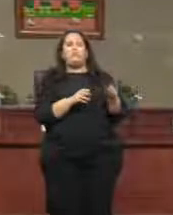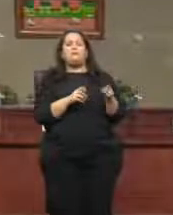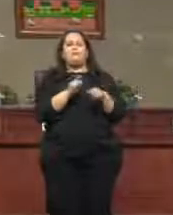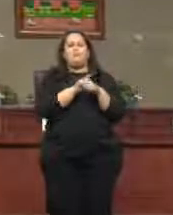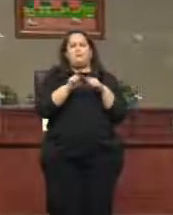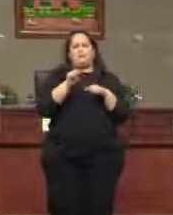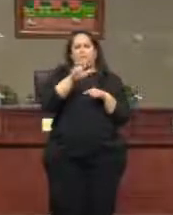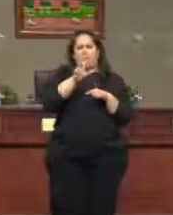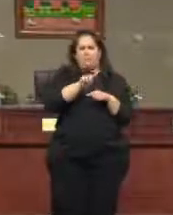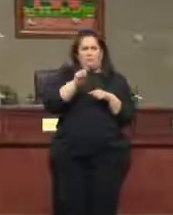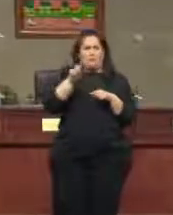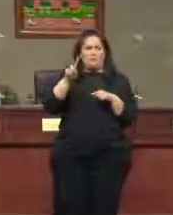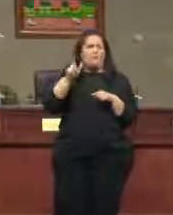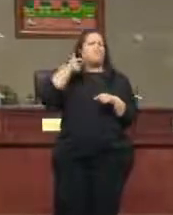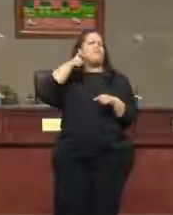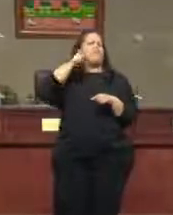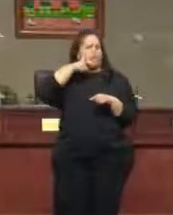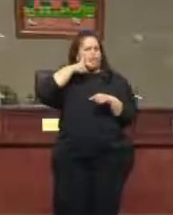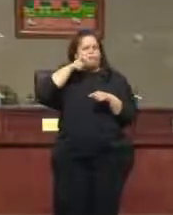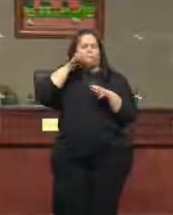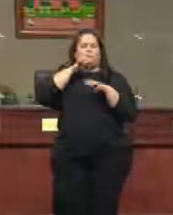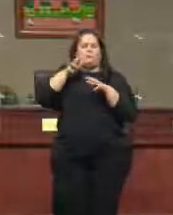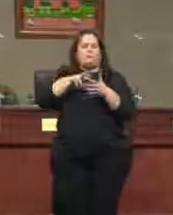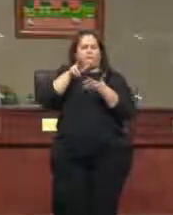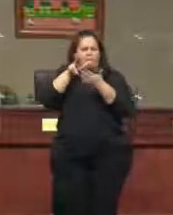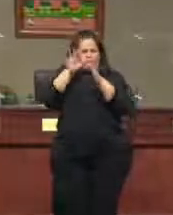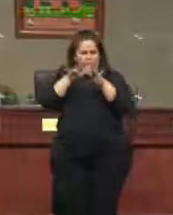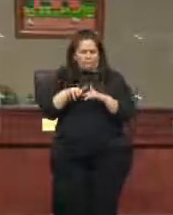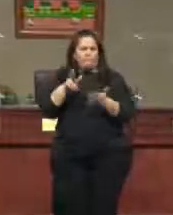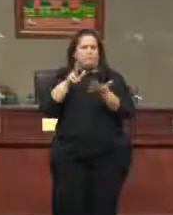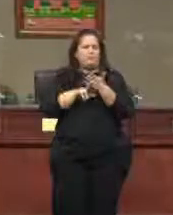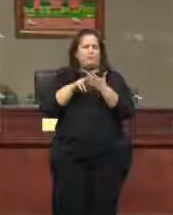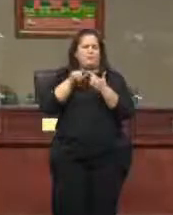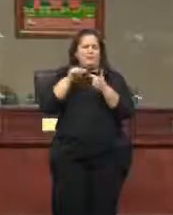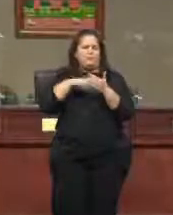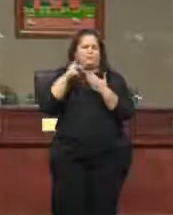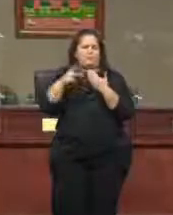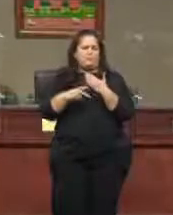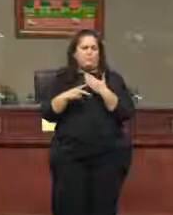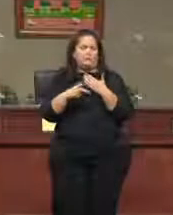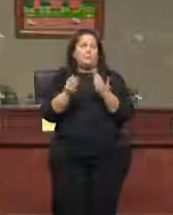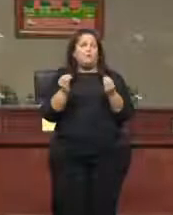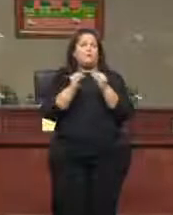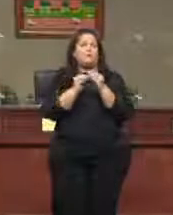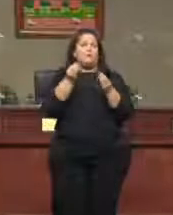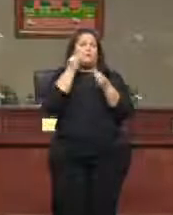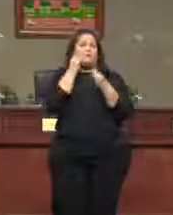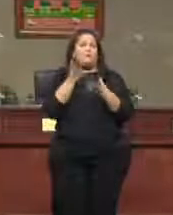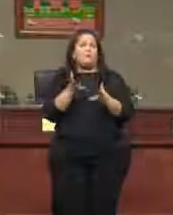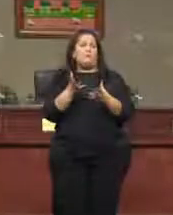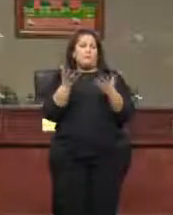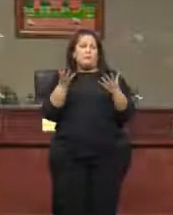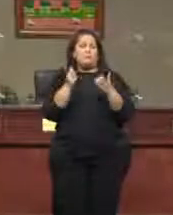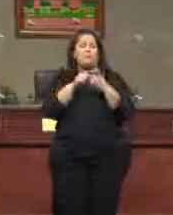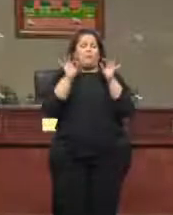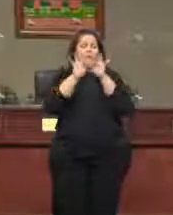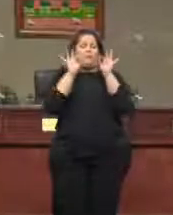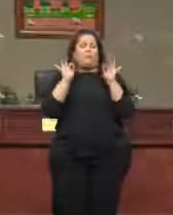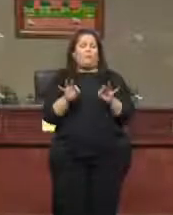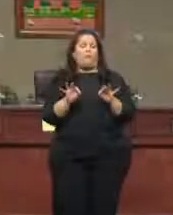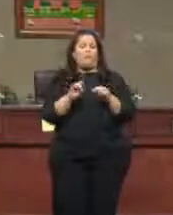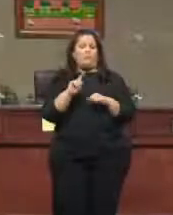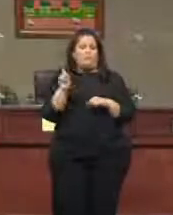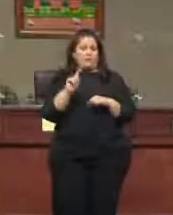311 operators to register with the state for this program. You can also find the homebound form to